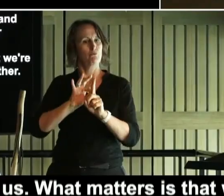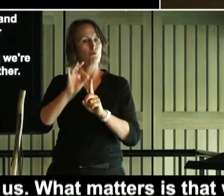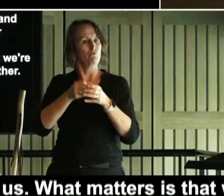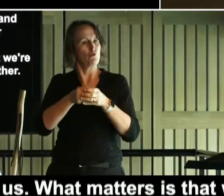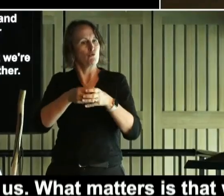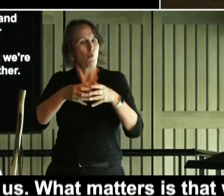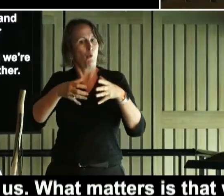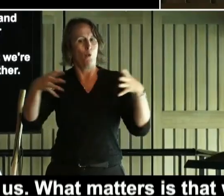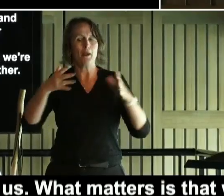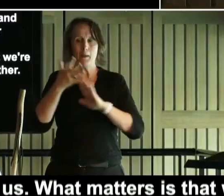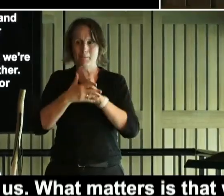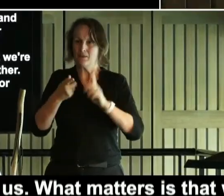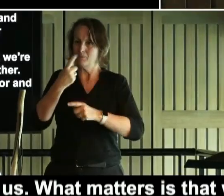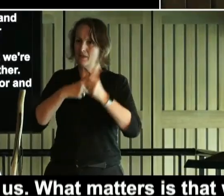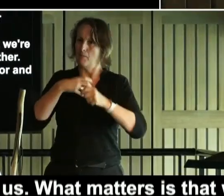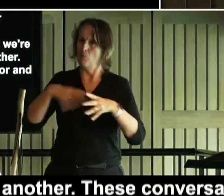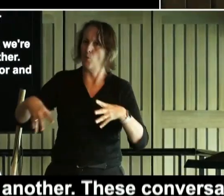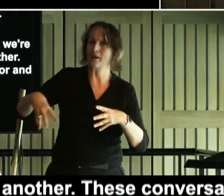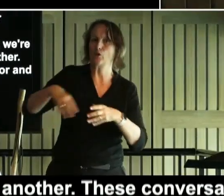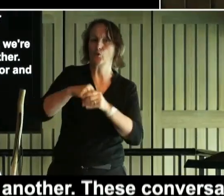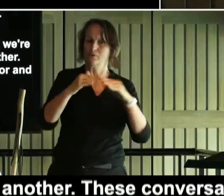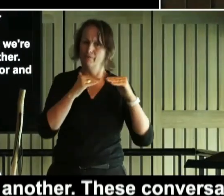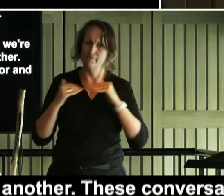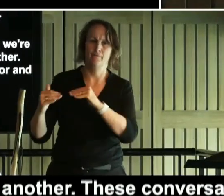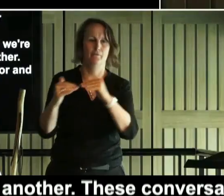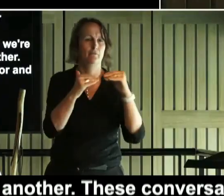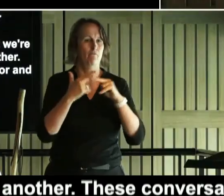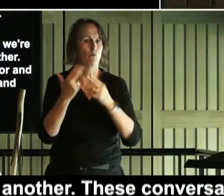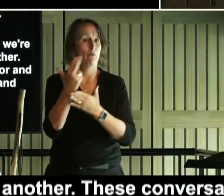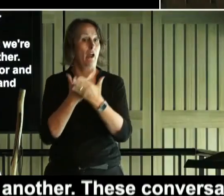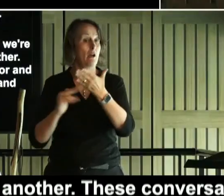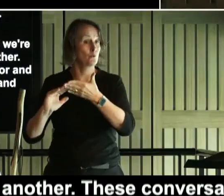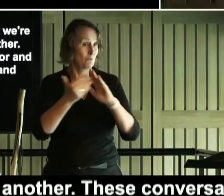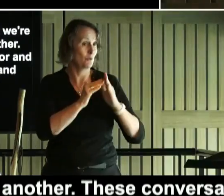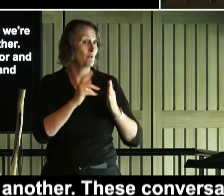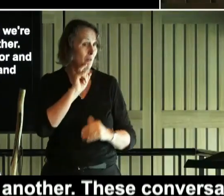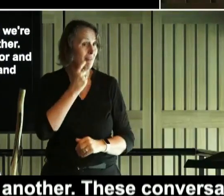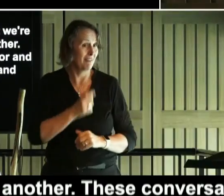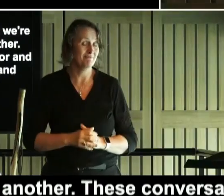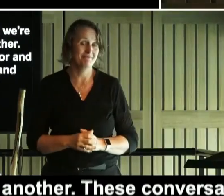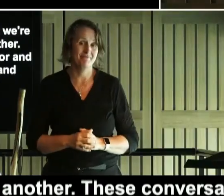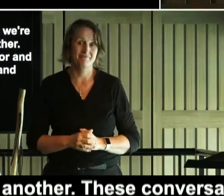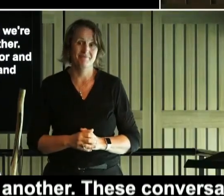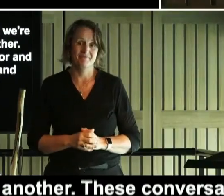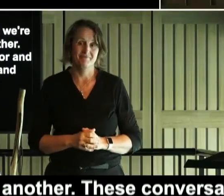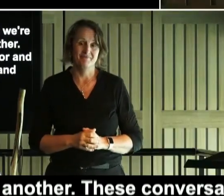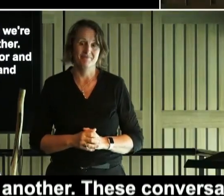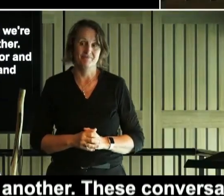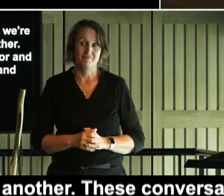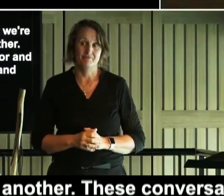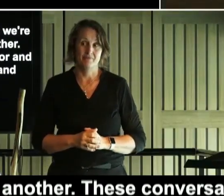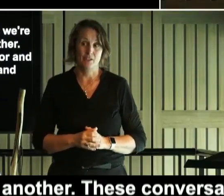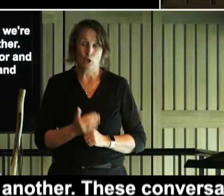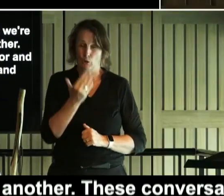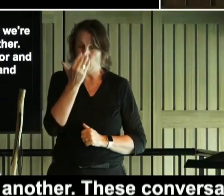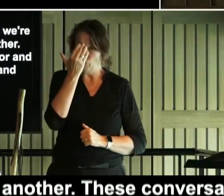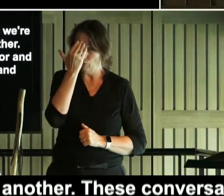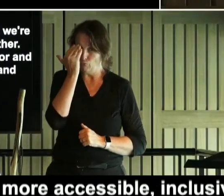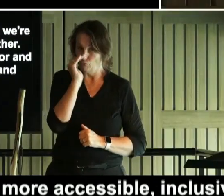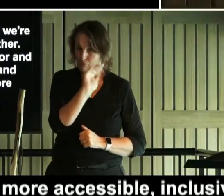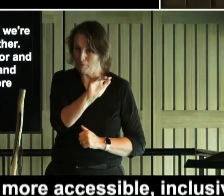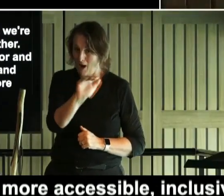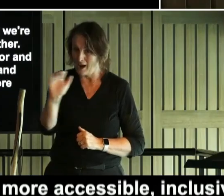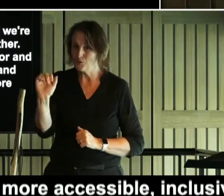more accessible, inclusive and welcoming arts community. And just one more reminder before